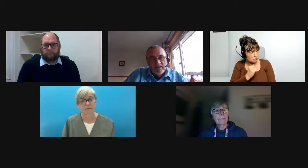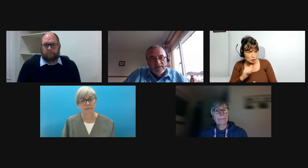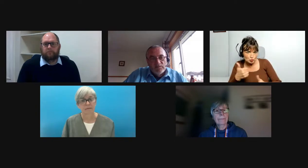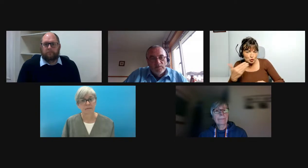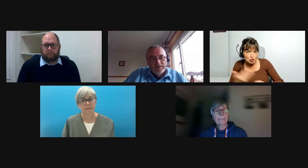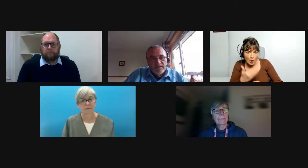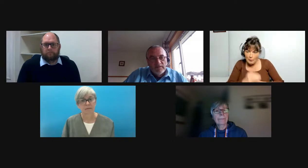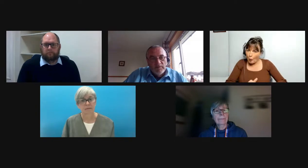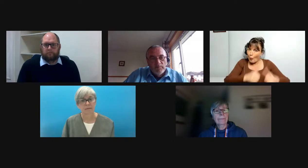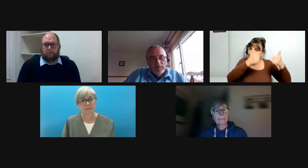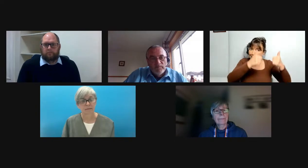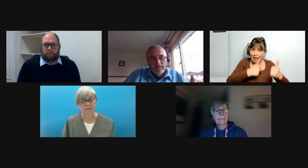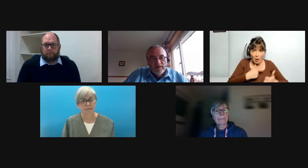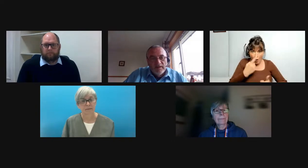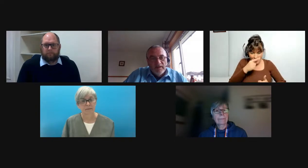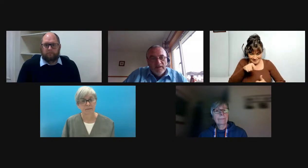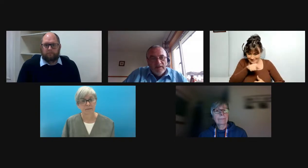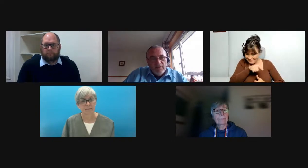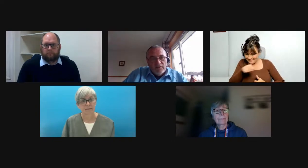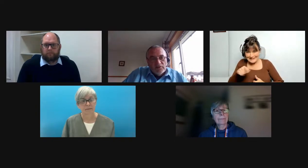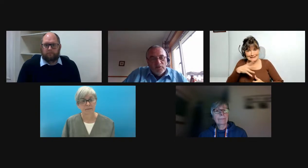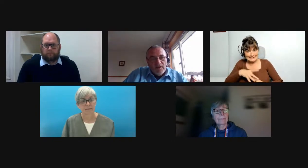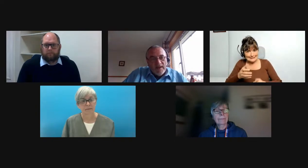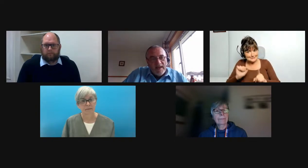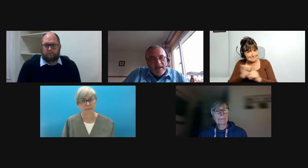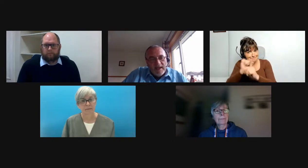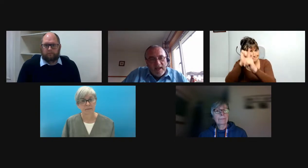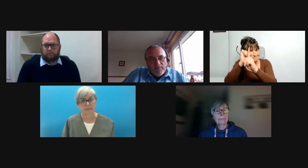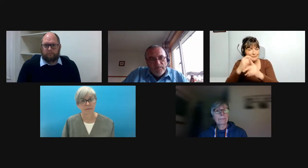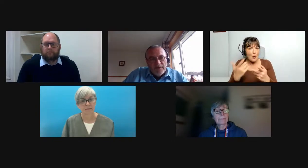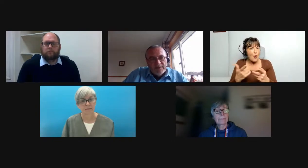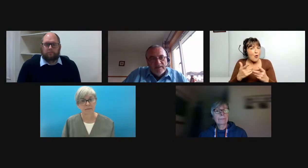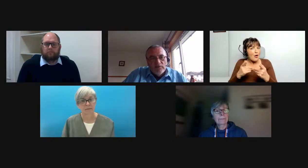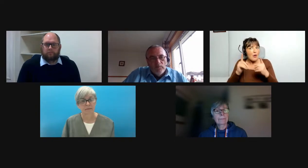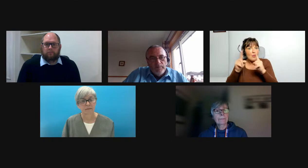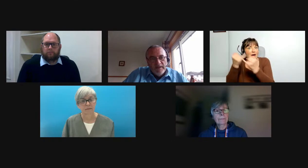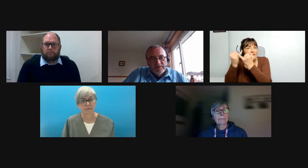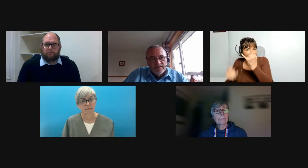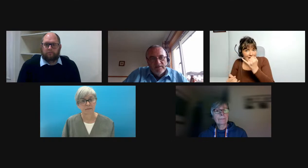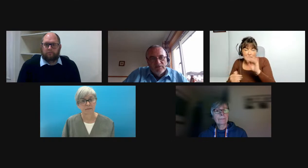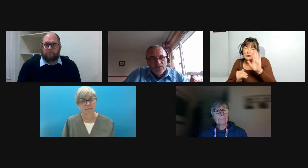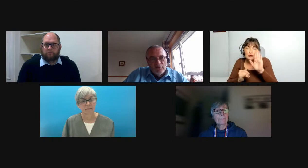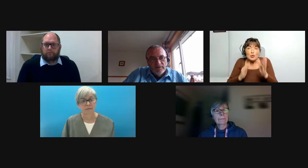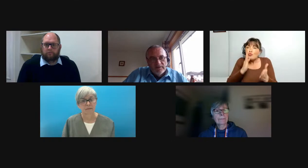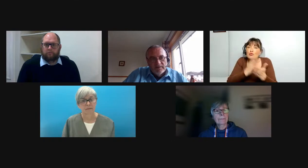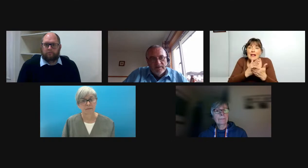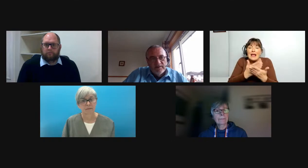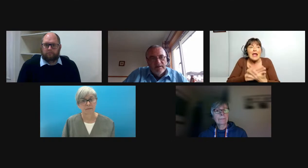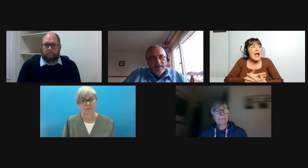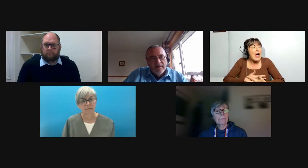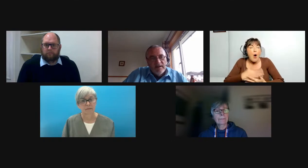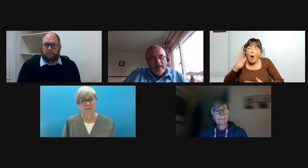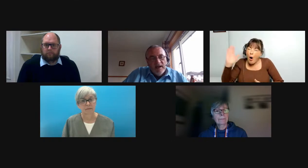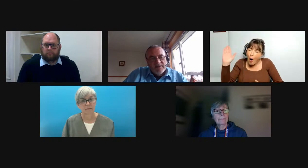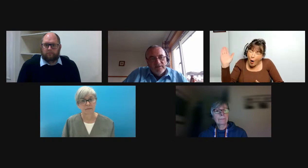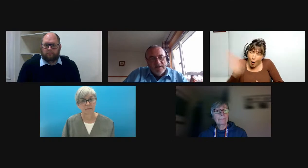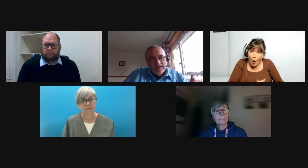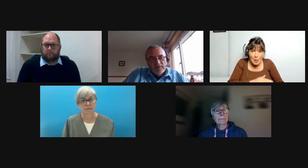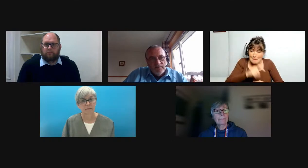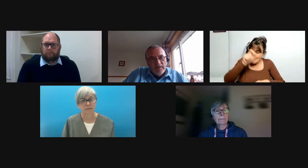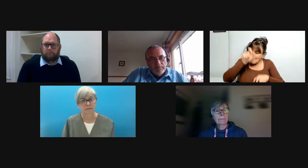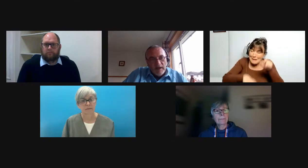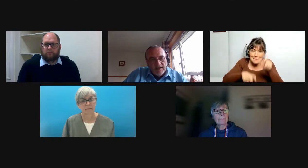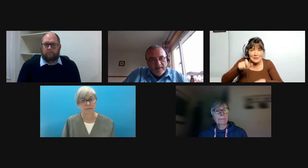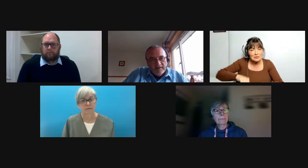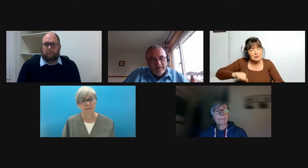Is there areas in which there can be improvement? So every single person in Scotland has a right